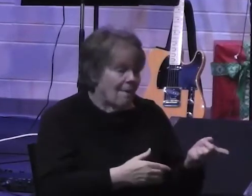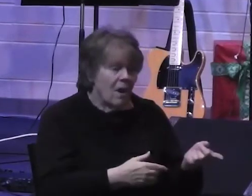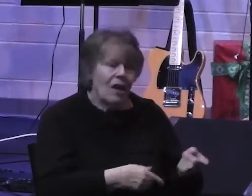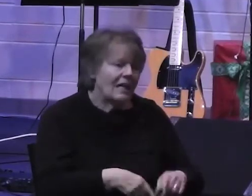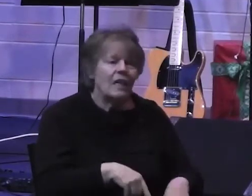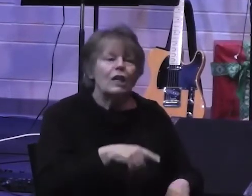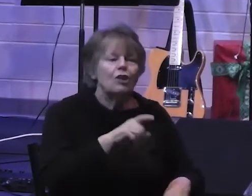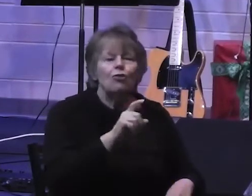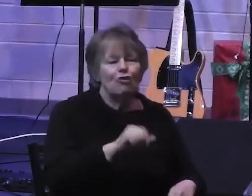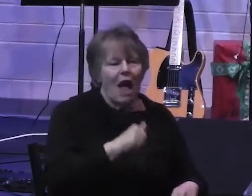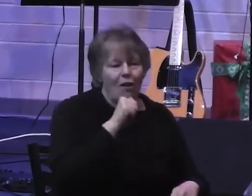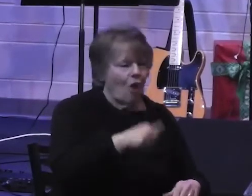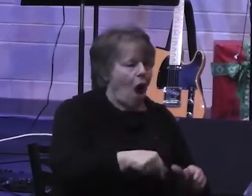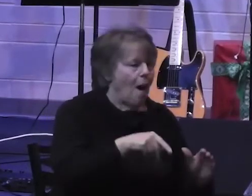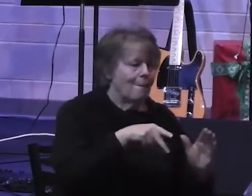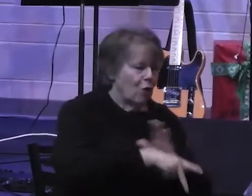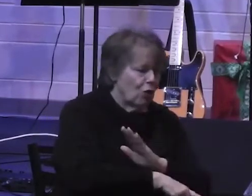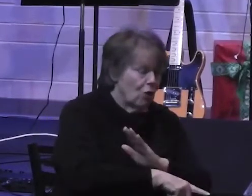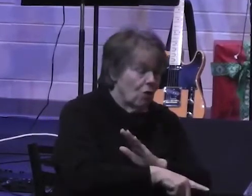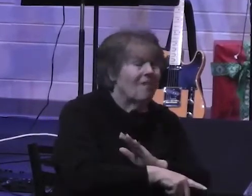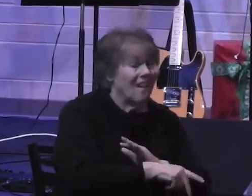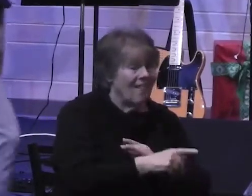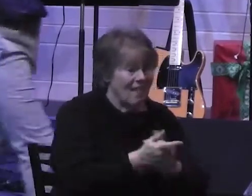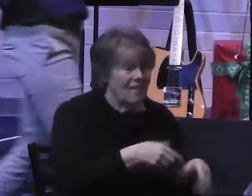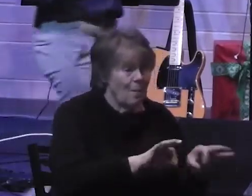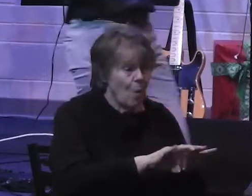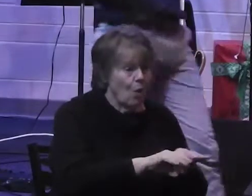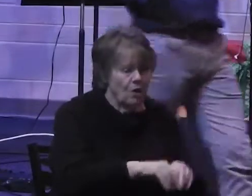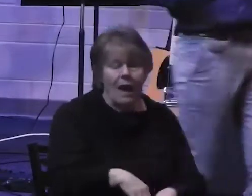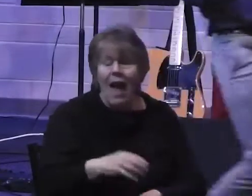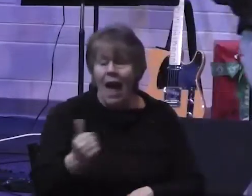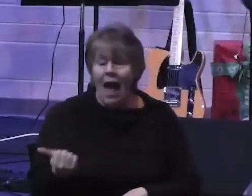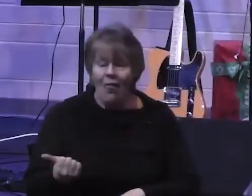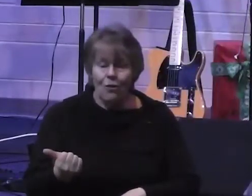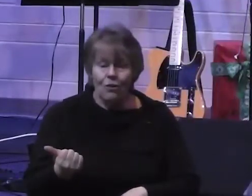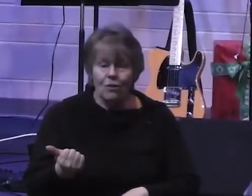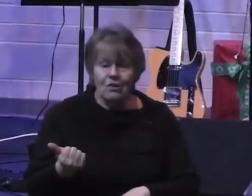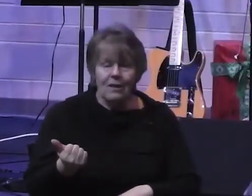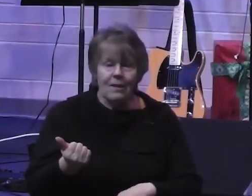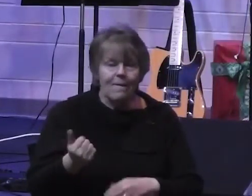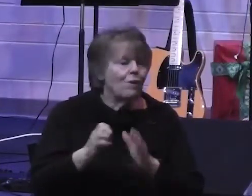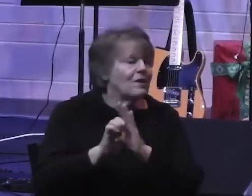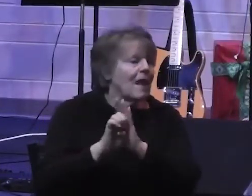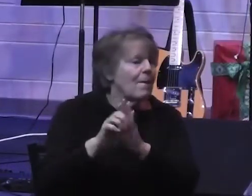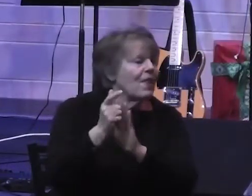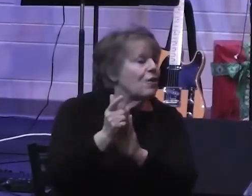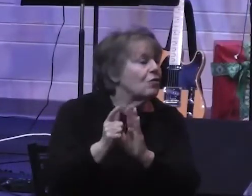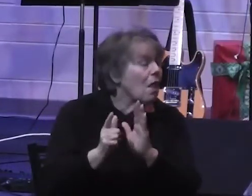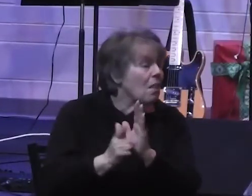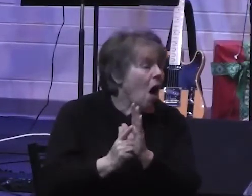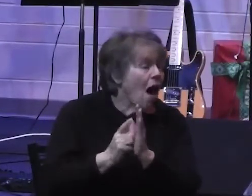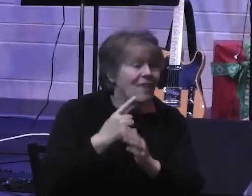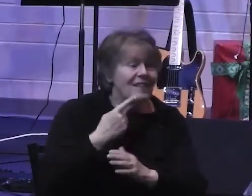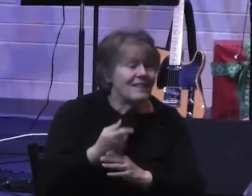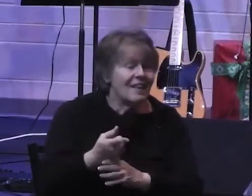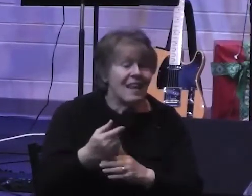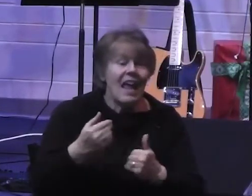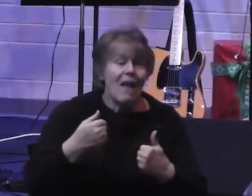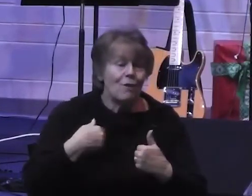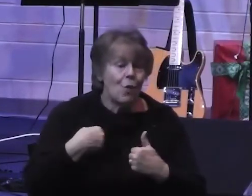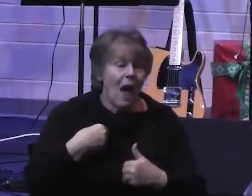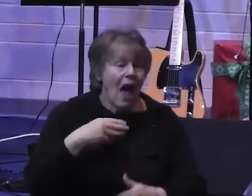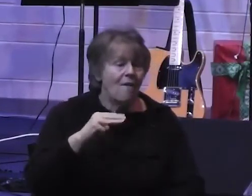deal. Like, this is a big. Other ones, for example, there's a law that said if you get mold